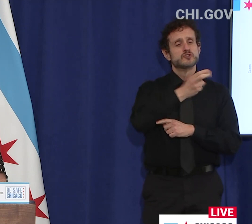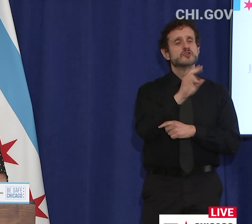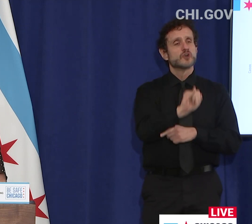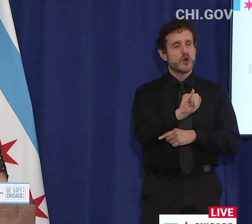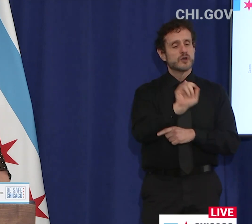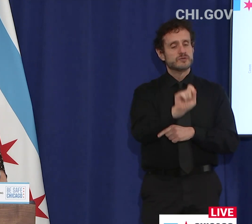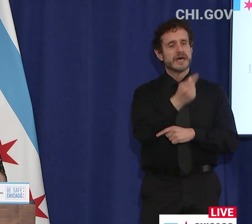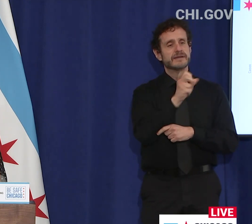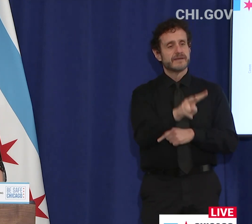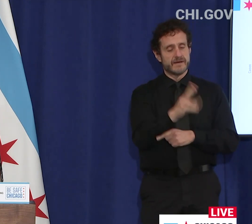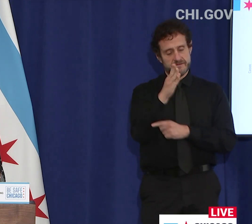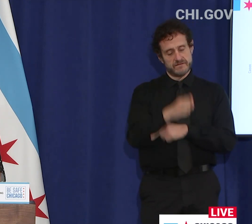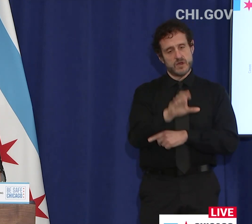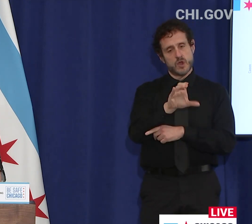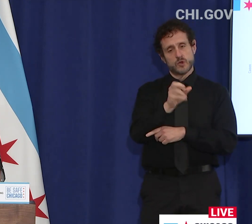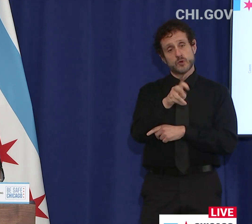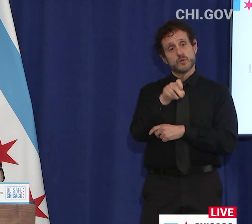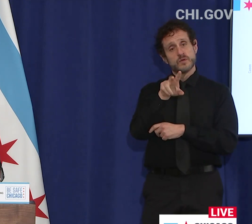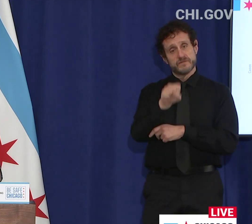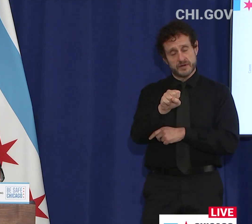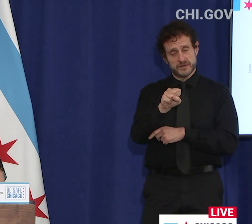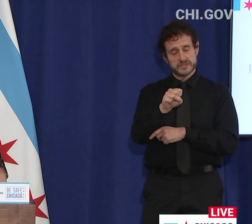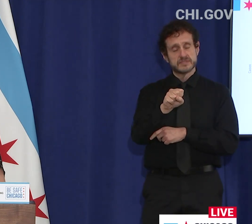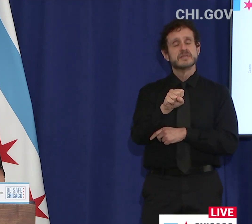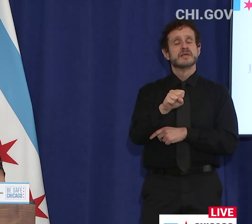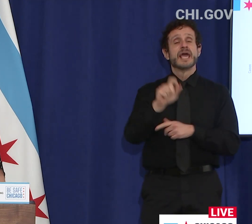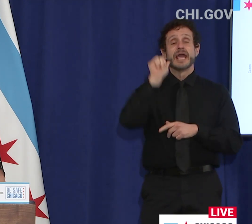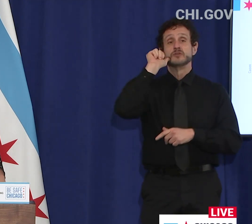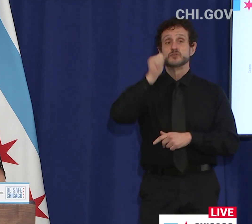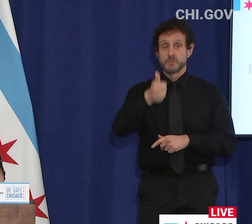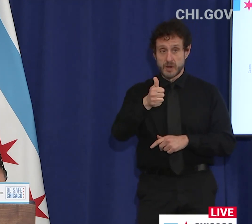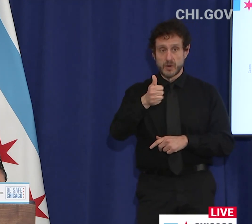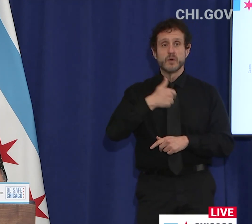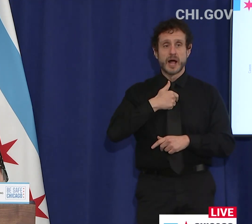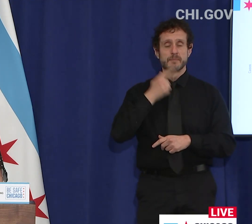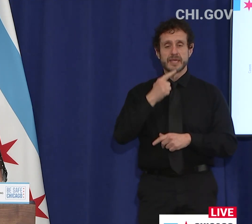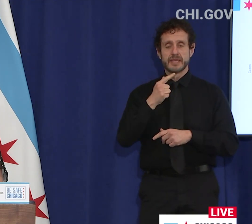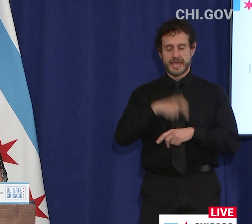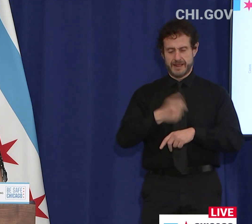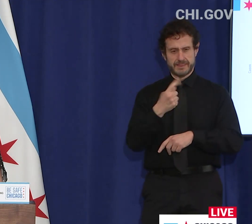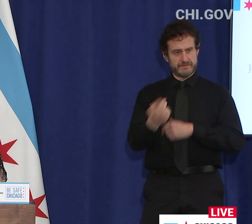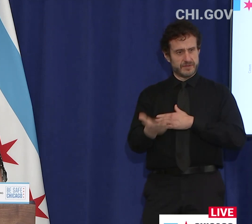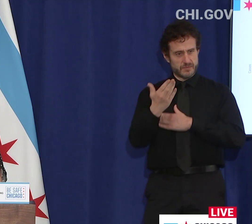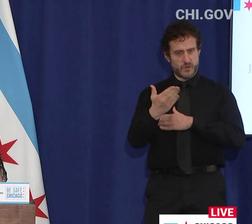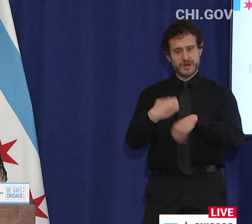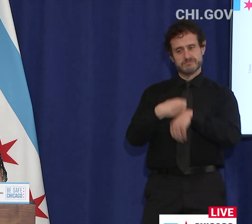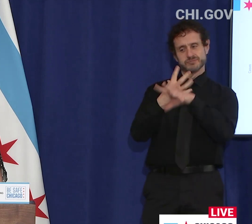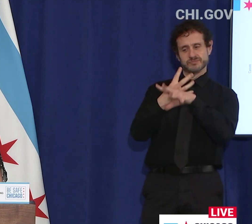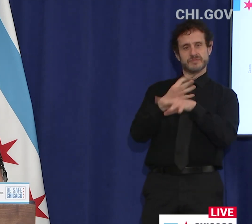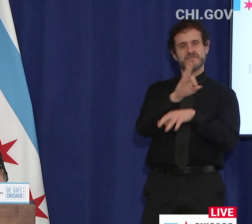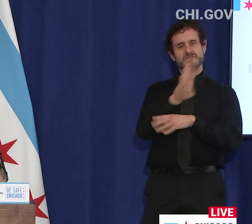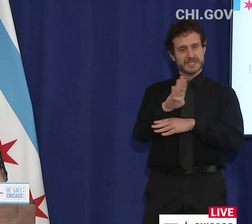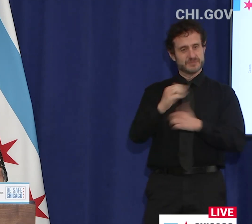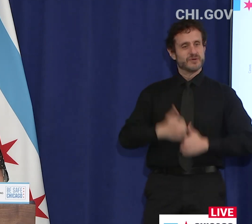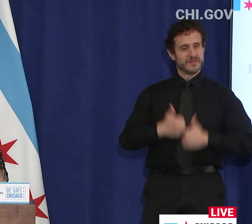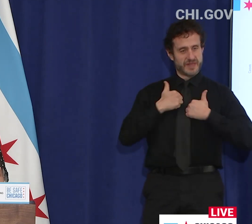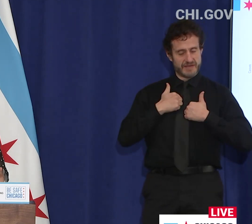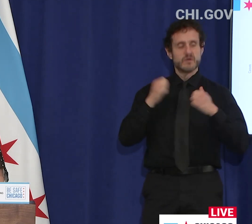chicago.gov/coronavirus, and I will be going over tomorrow during the Facebook Live at 11 a.m. actually with the Chicago Department of Public